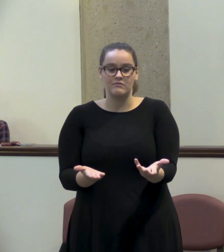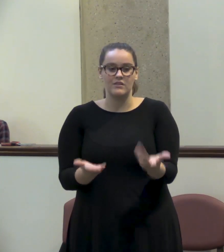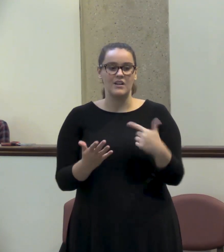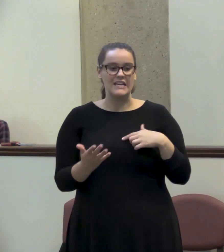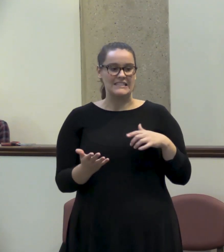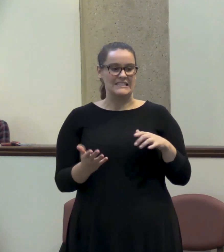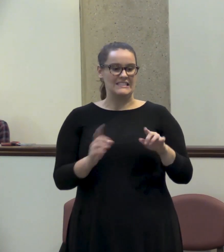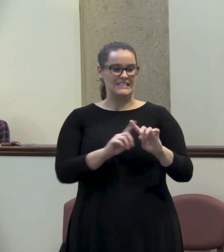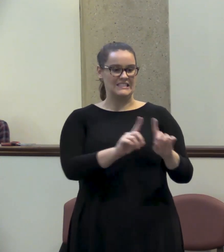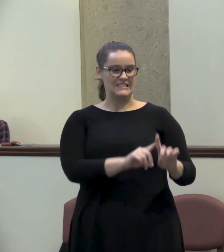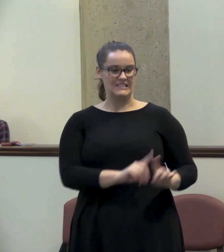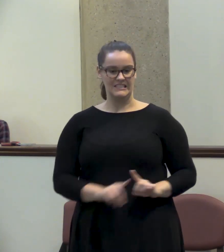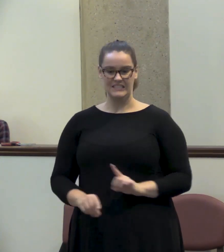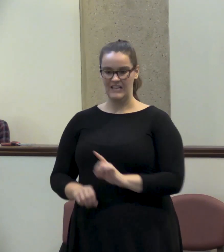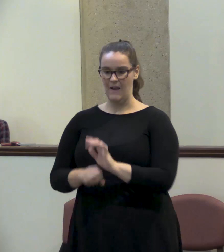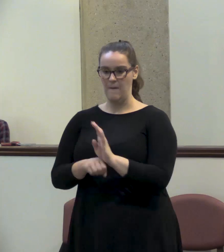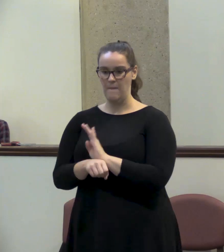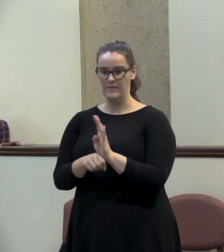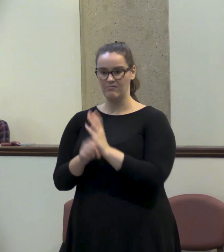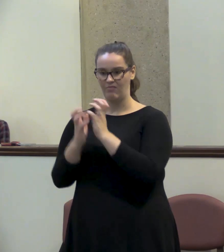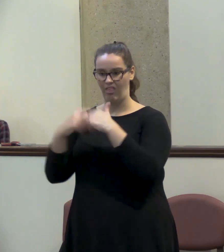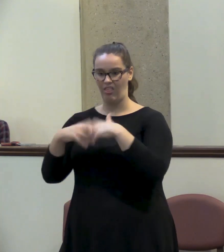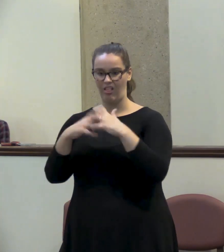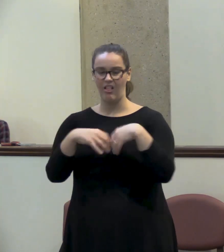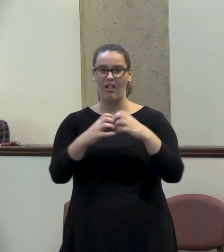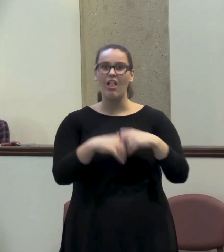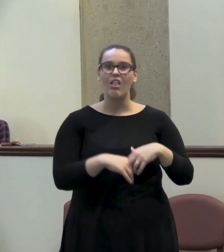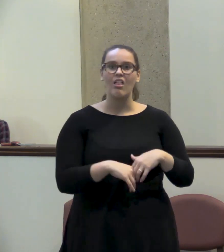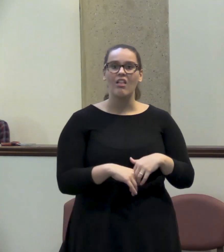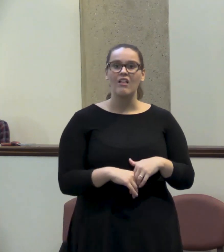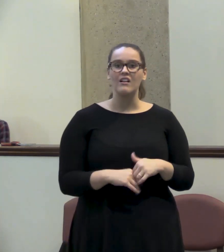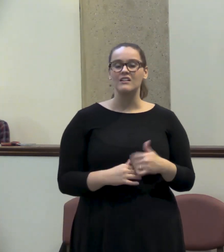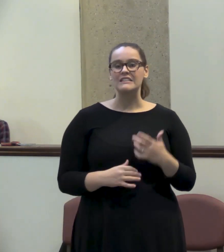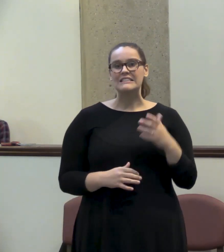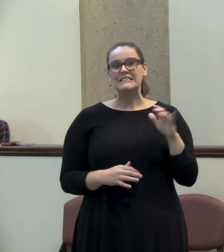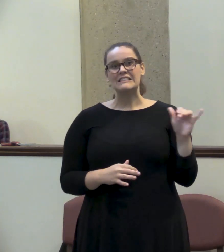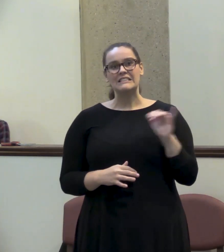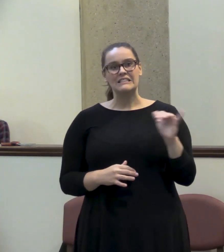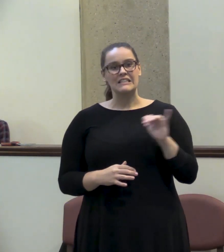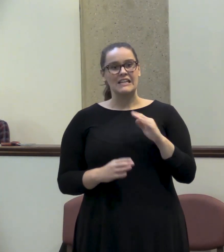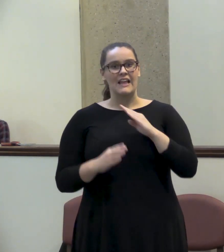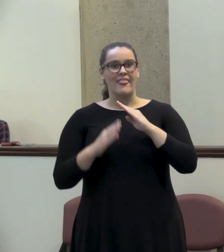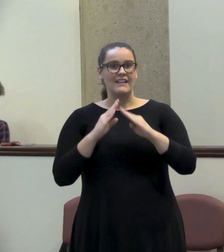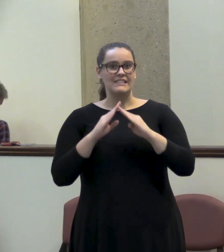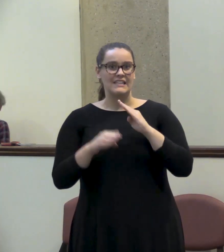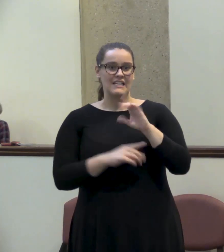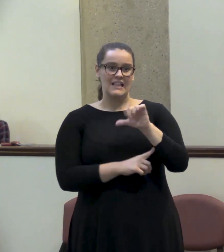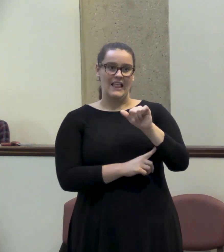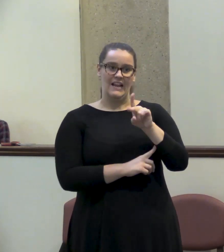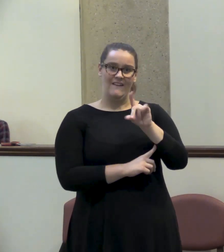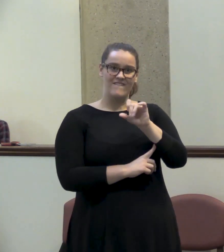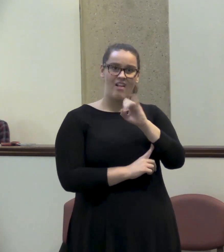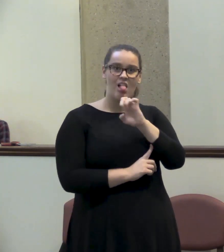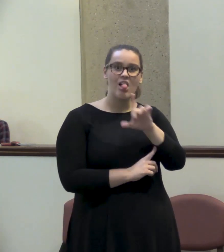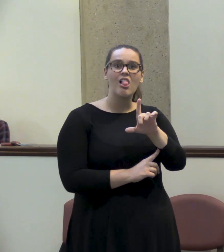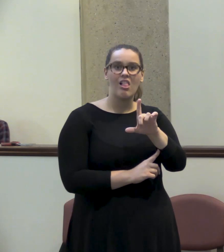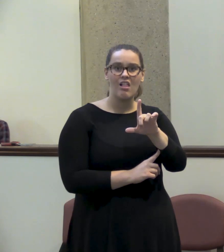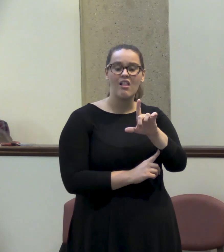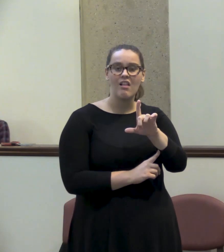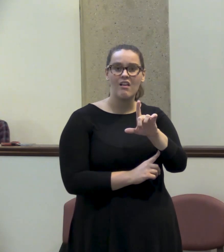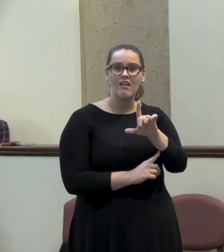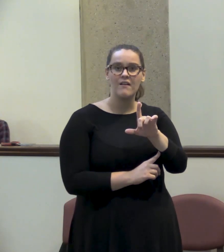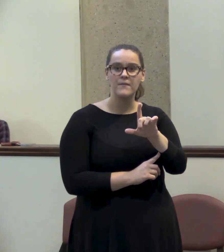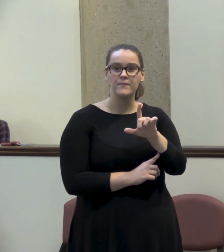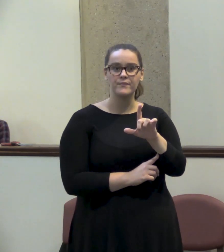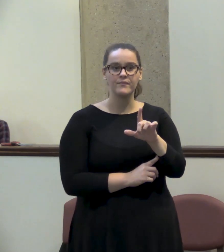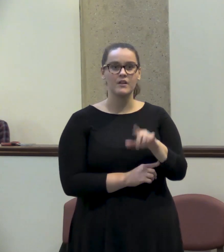like that chemical plant, like the city's landfill, like